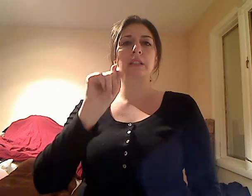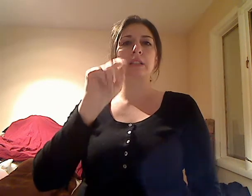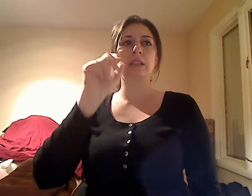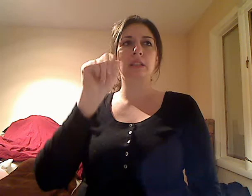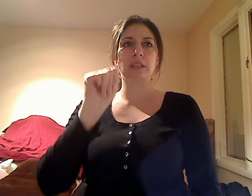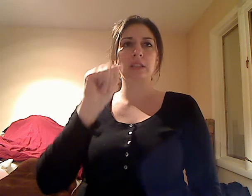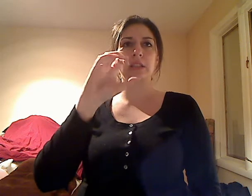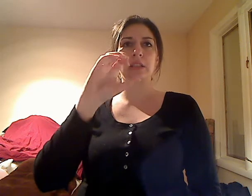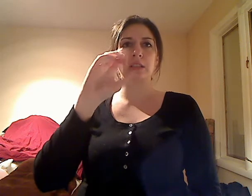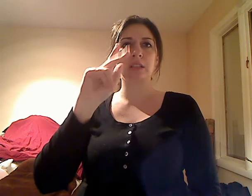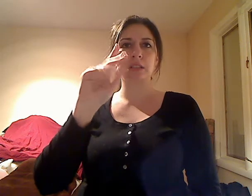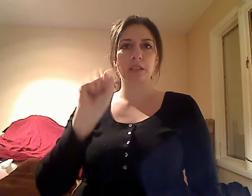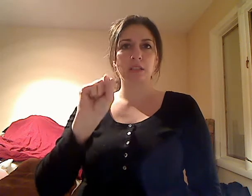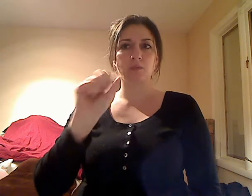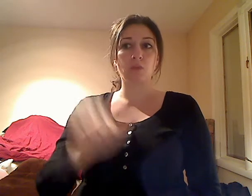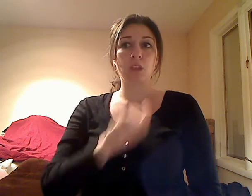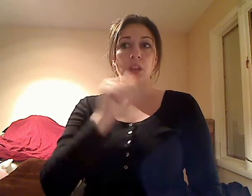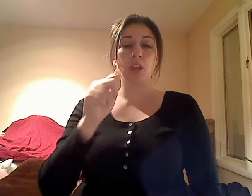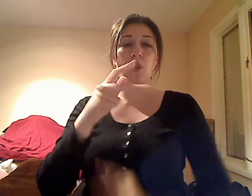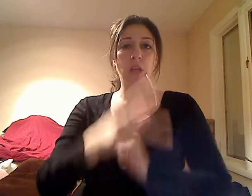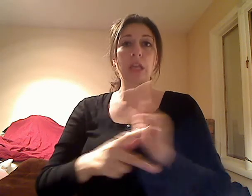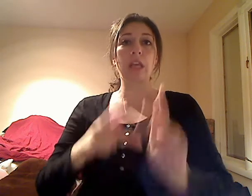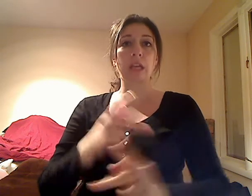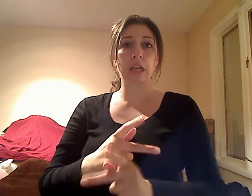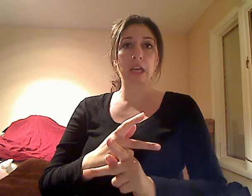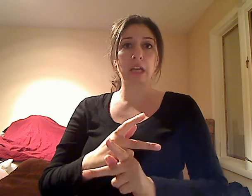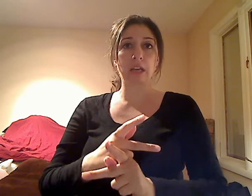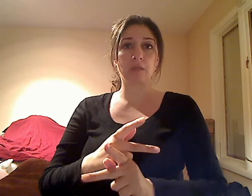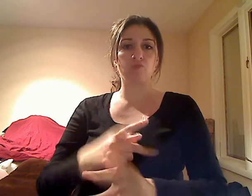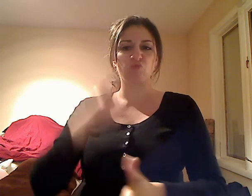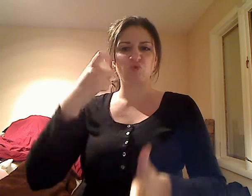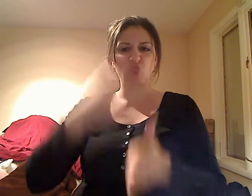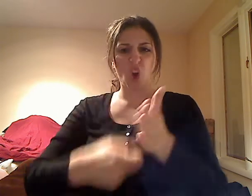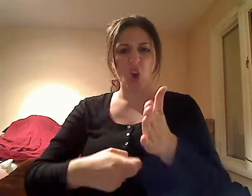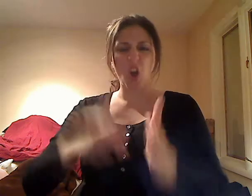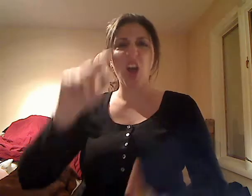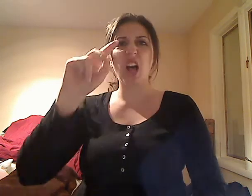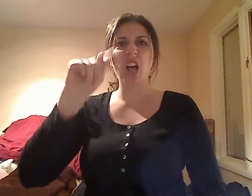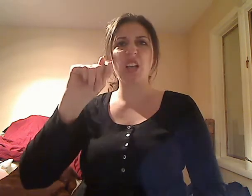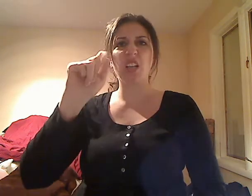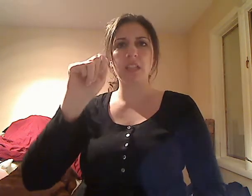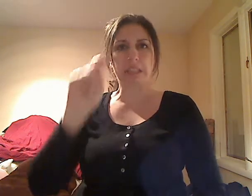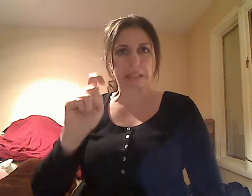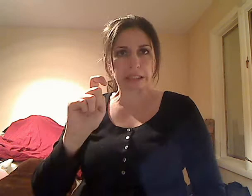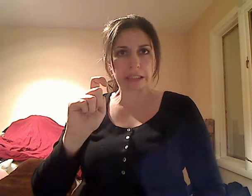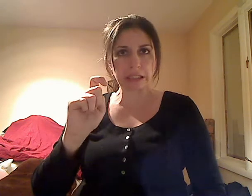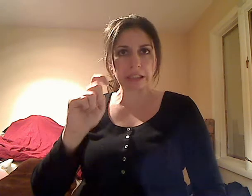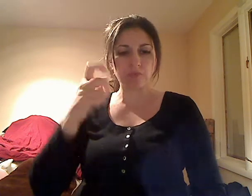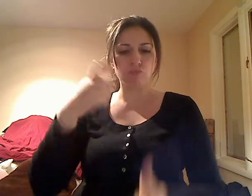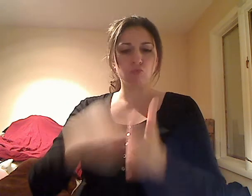pay, a sales tax and income tax. Spelling principle, meaning rule.